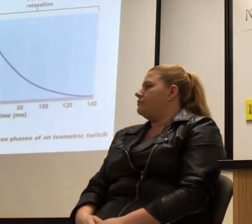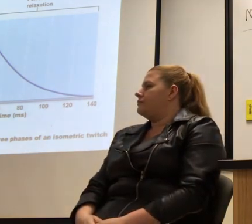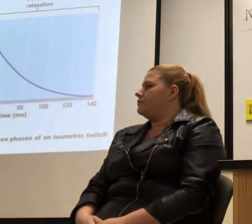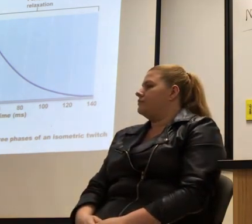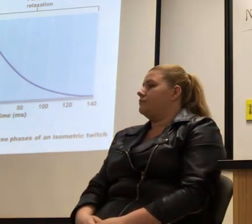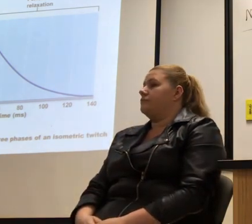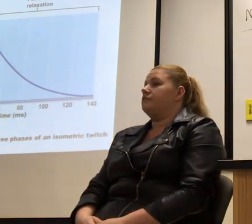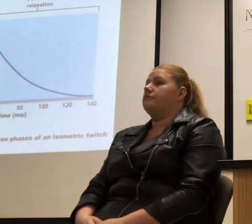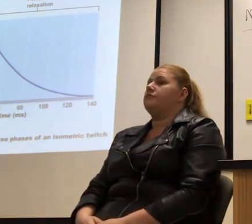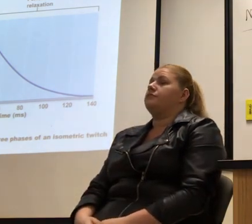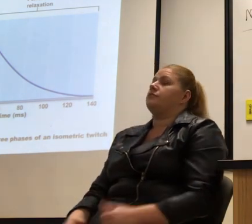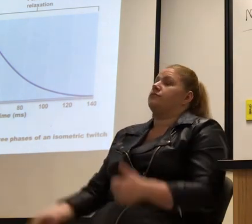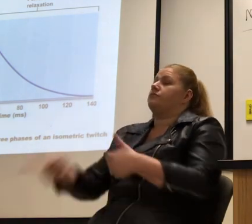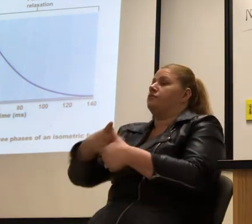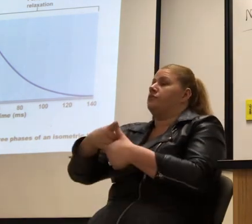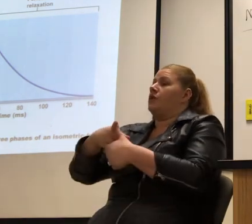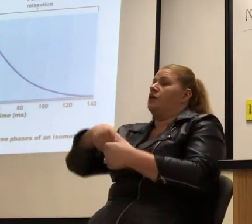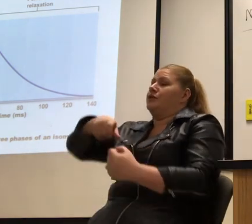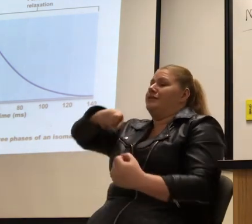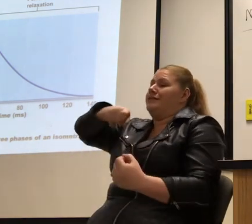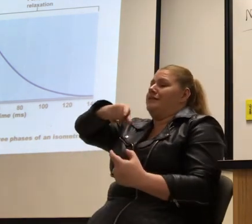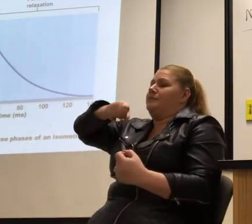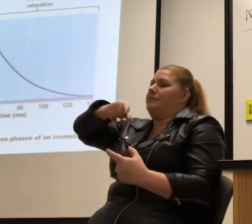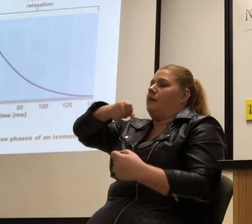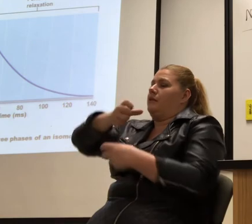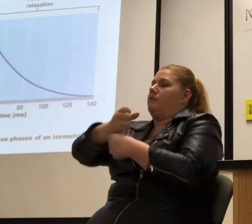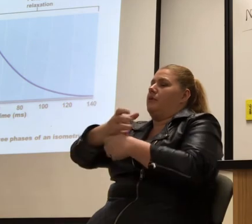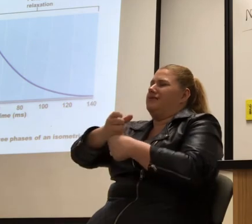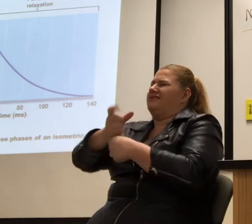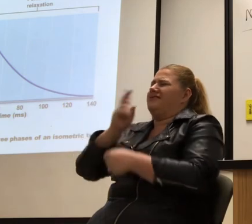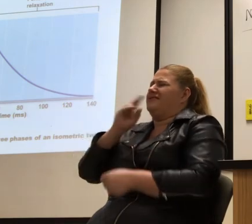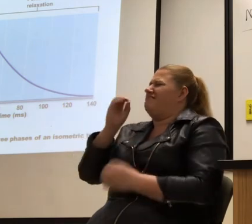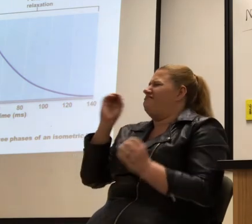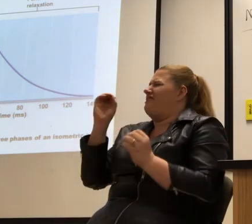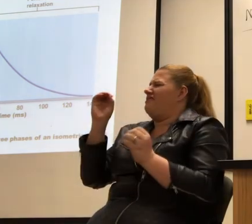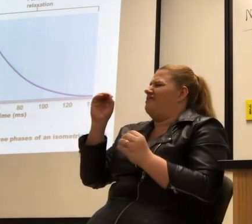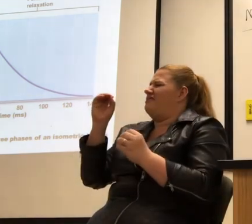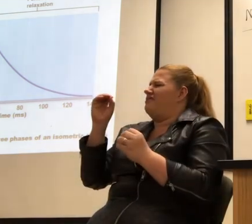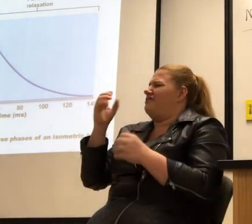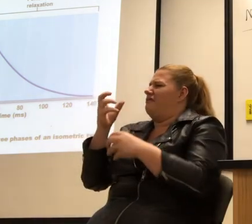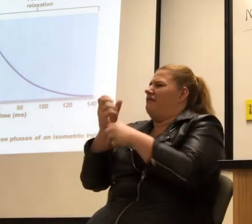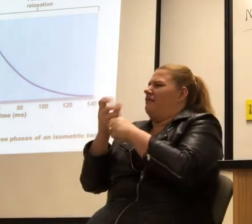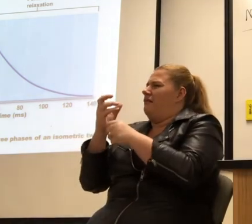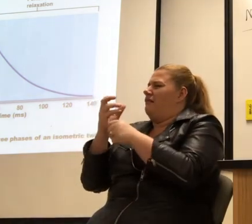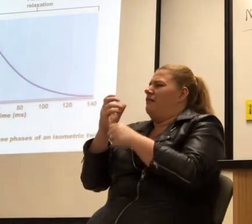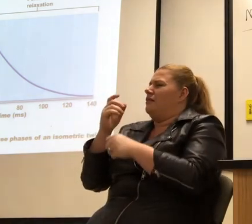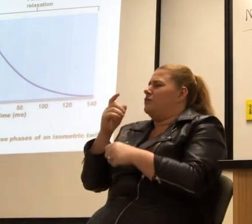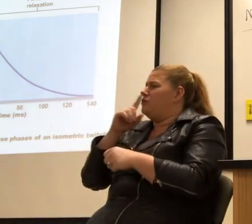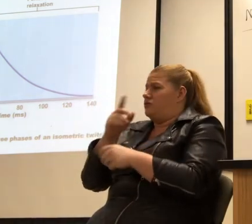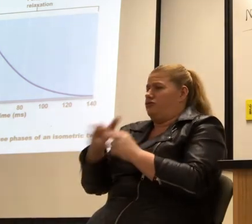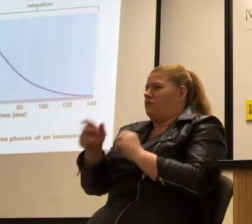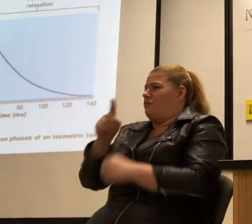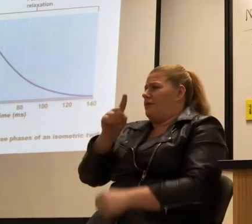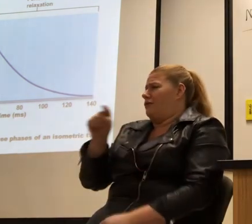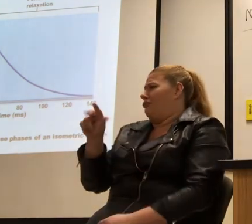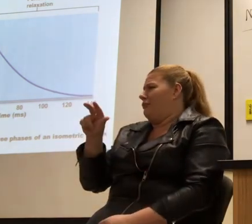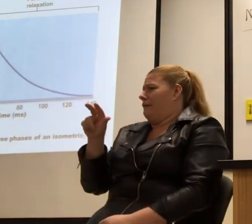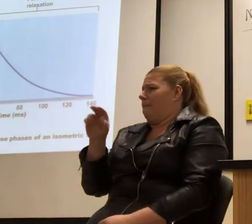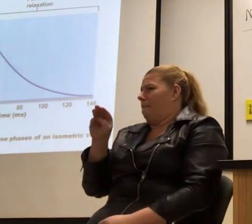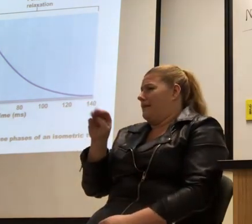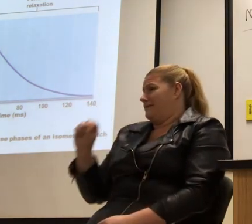Okay, so you've stimulated the muscle, but you don't see any tension. It's very short, maybe 1 to 3 milliseconds.